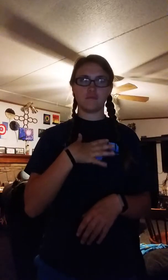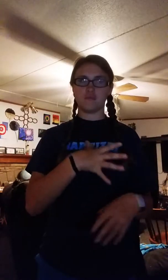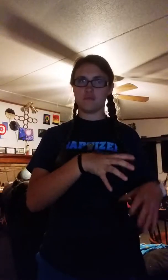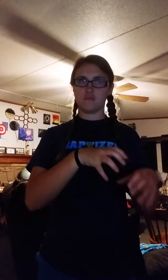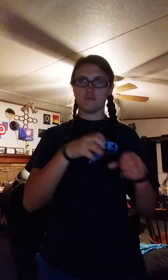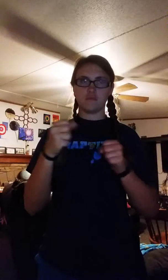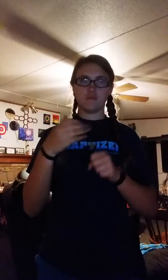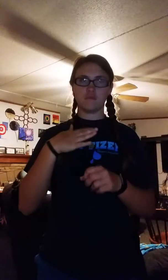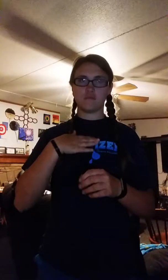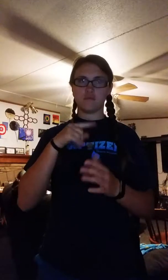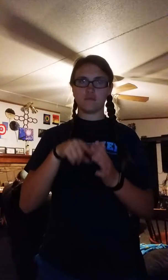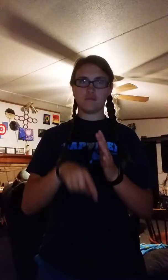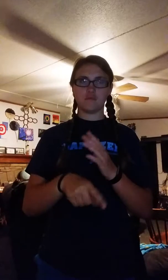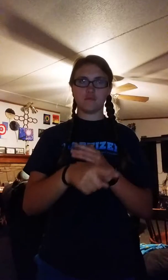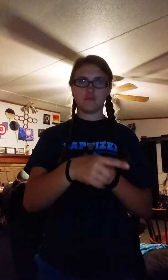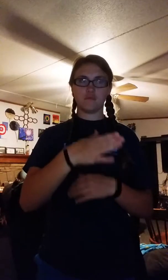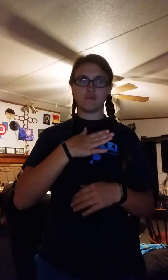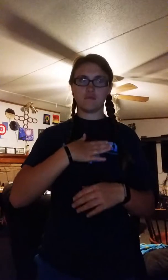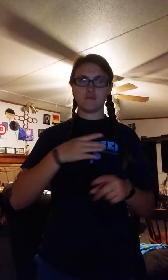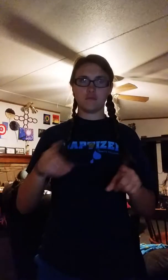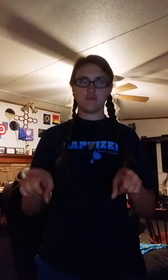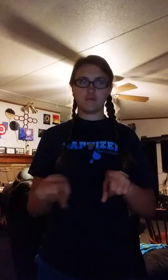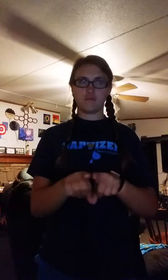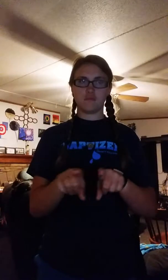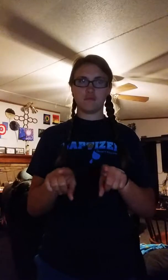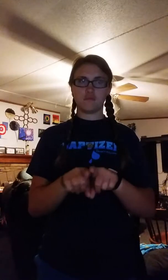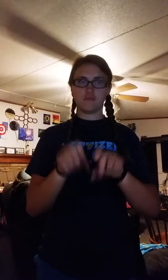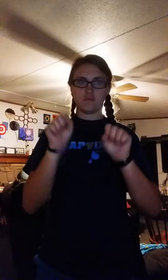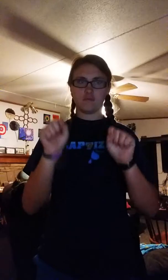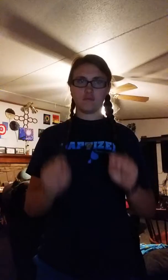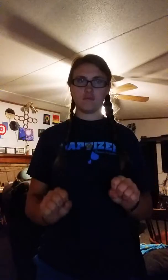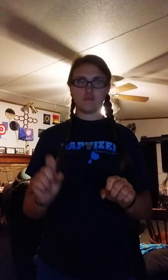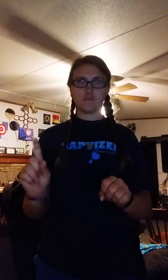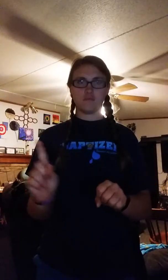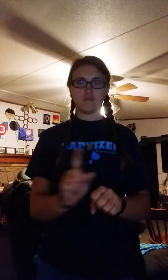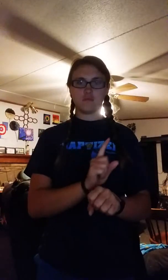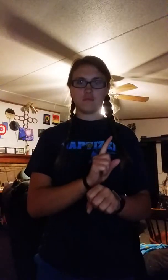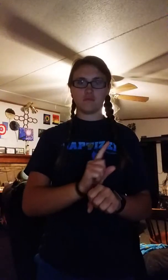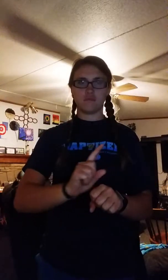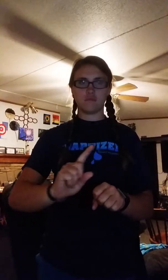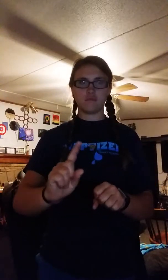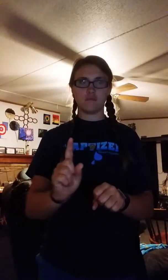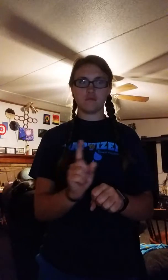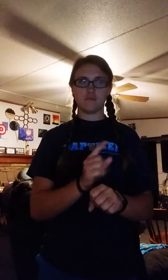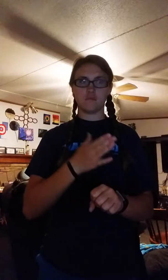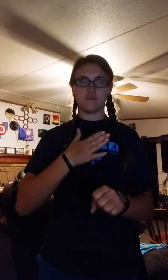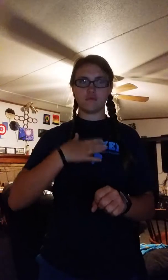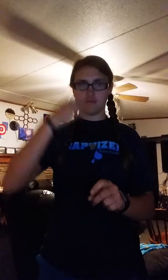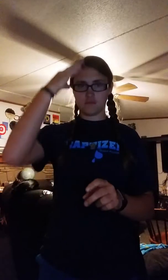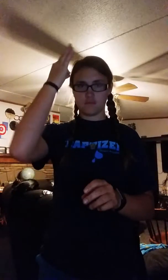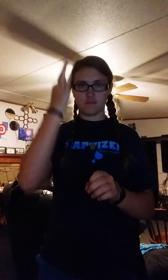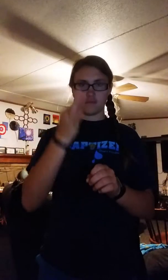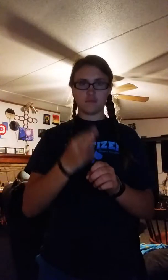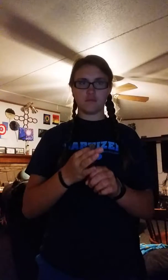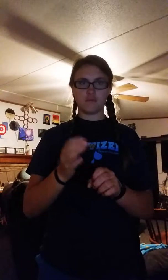Take me deeper than my feet could ever wander, and my faith